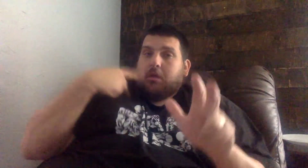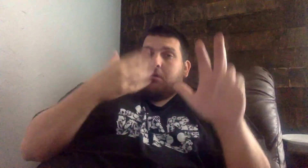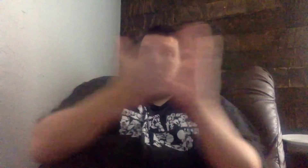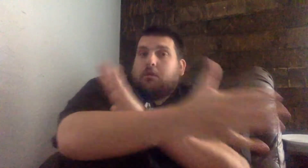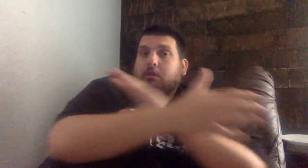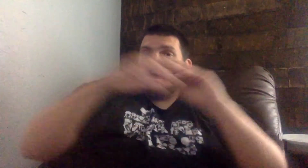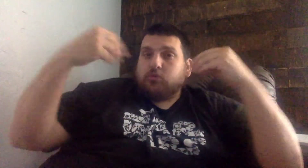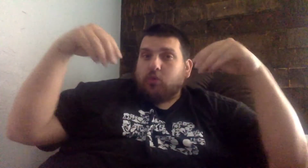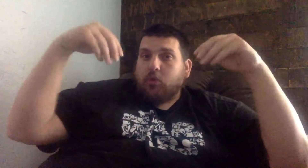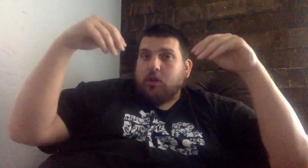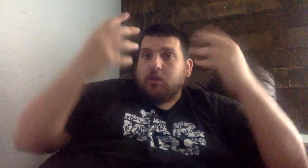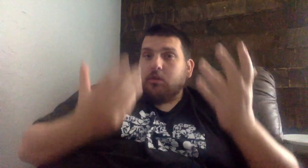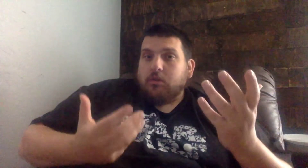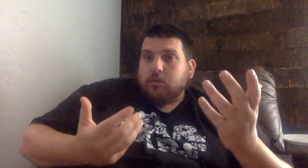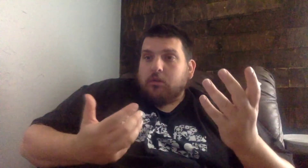I want to get in and go to the store.